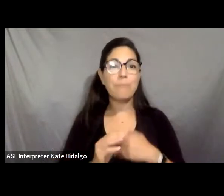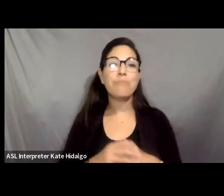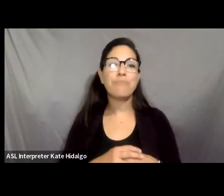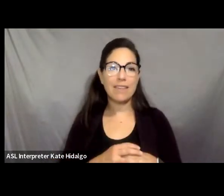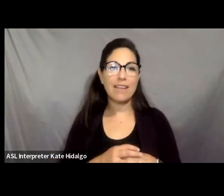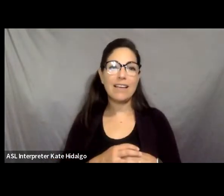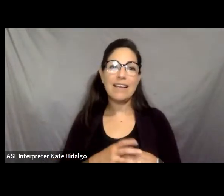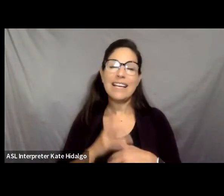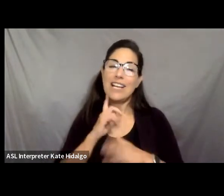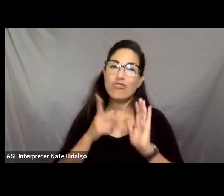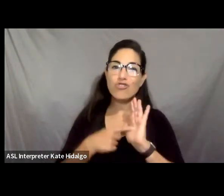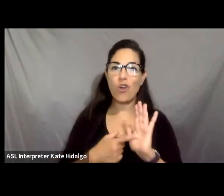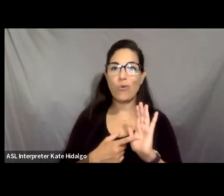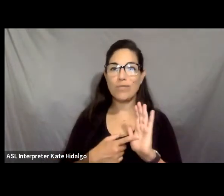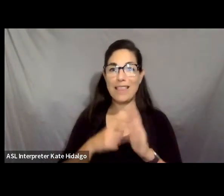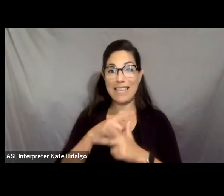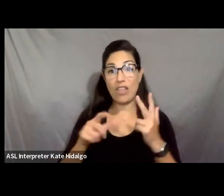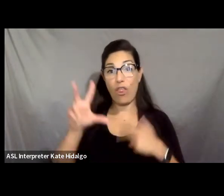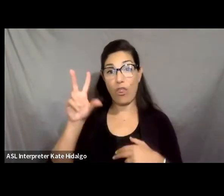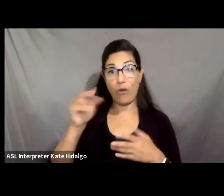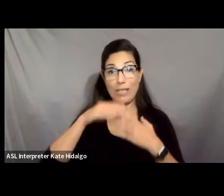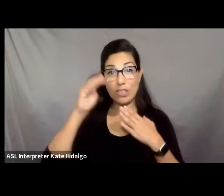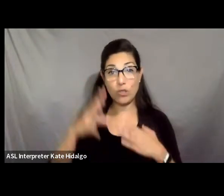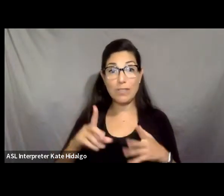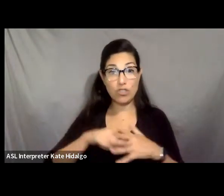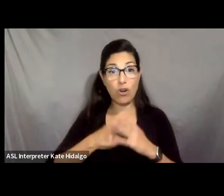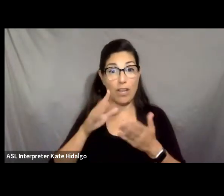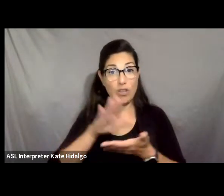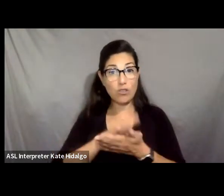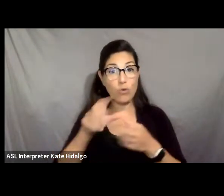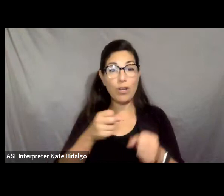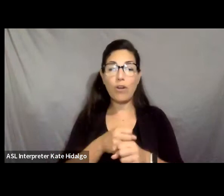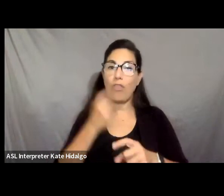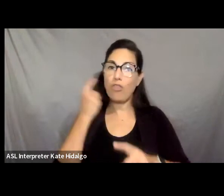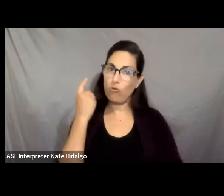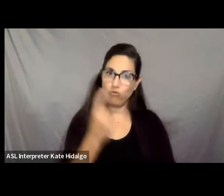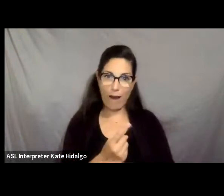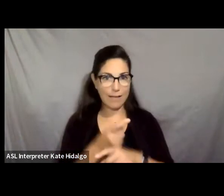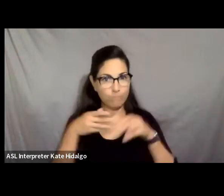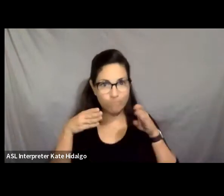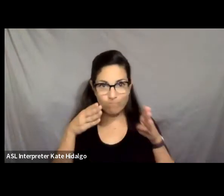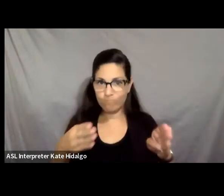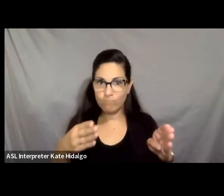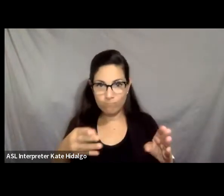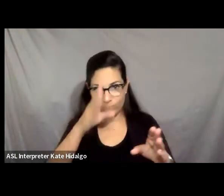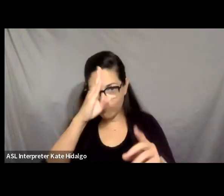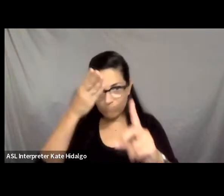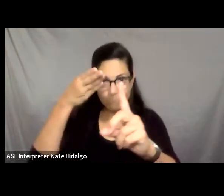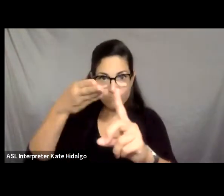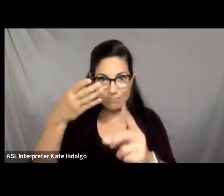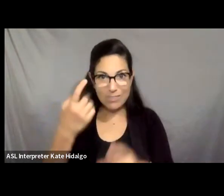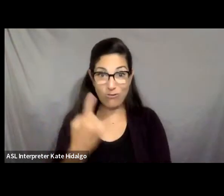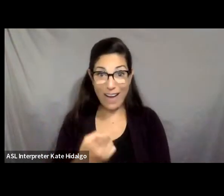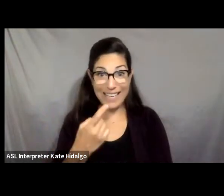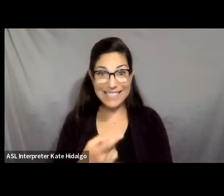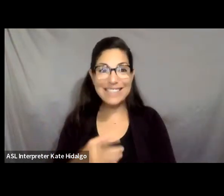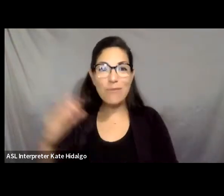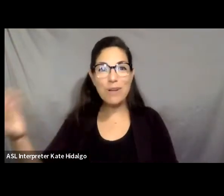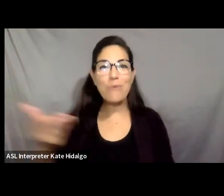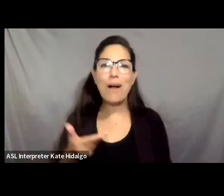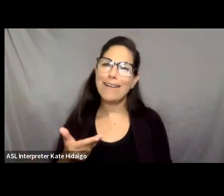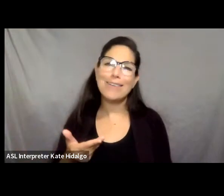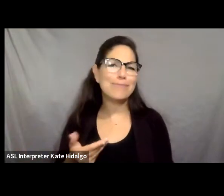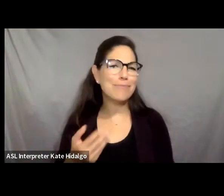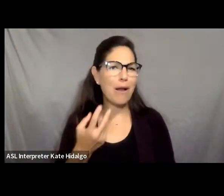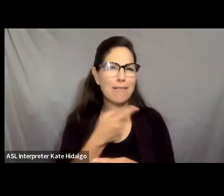goes to show that these 30 students started off the school year in the right direction, the right foot, and we welcome them with open arms